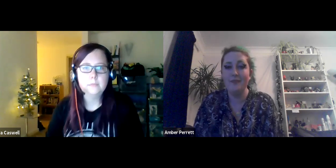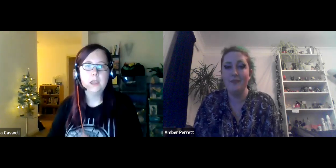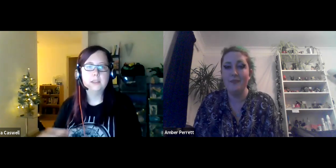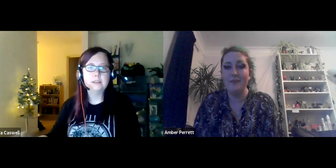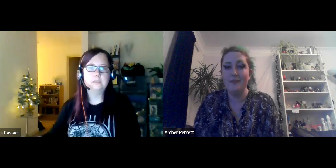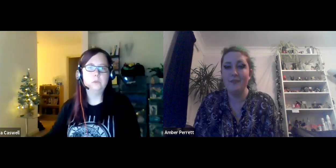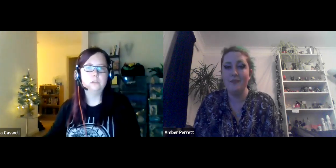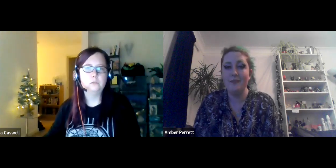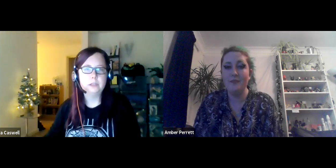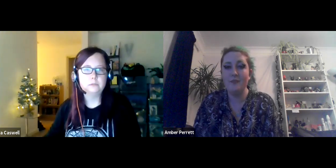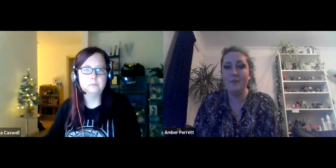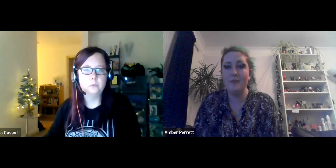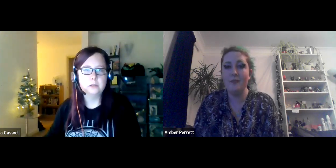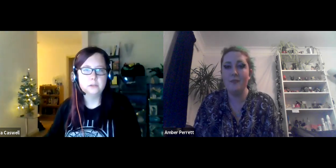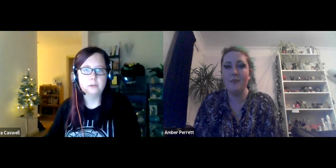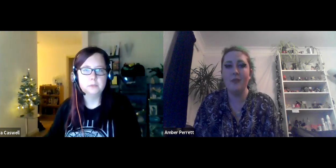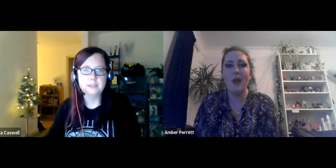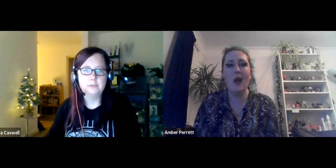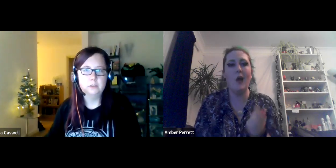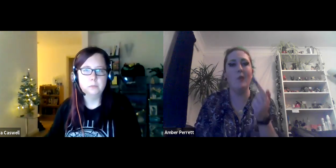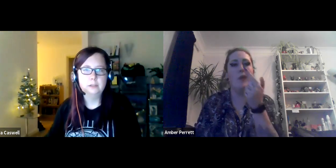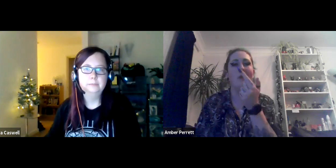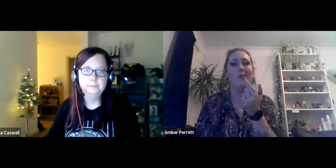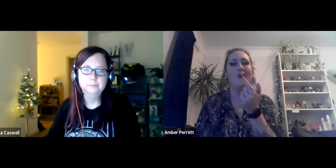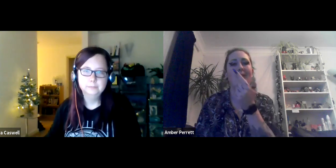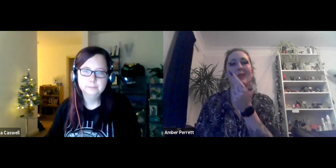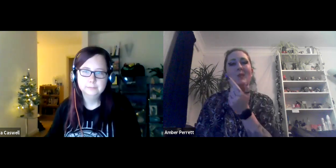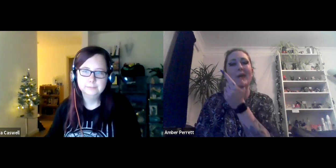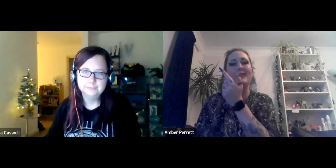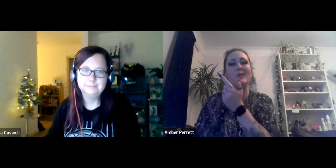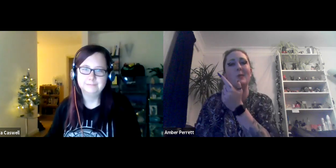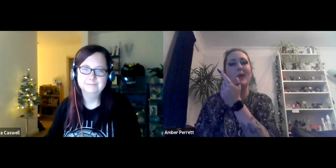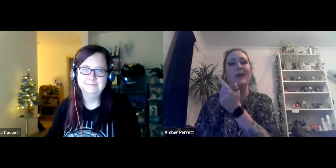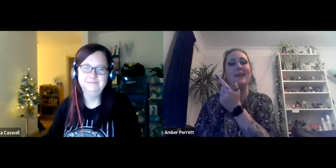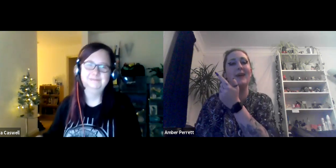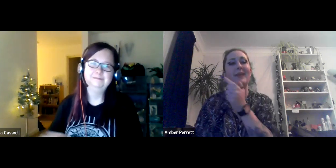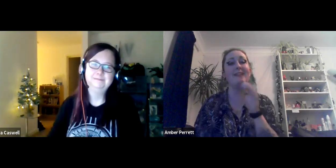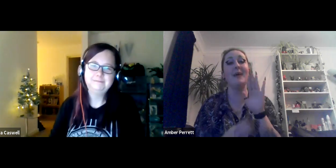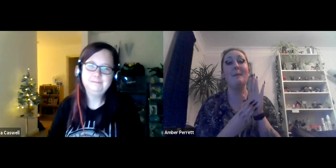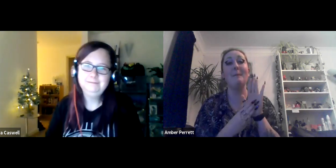And then did we do the weird one at the top that doesn't have? oh, and the one at the way top going down is